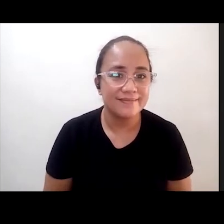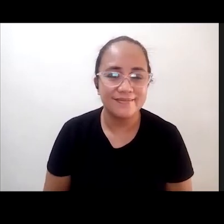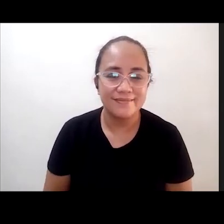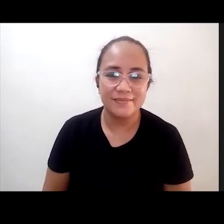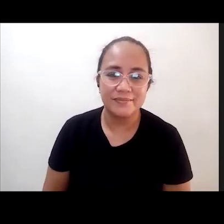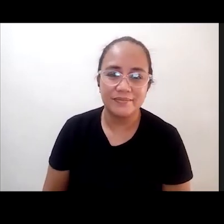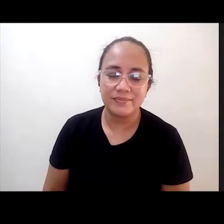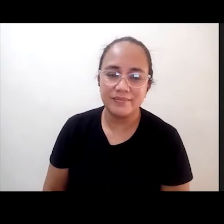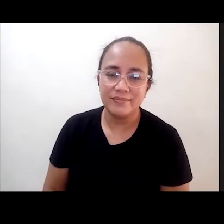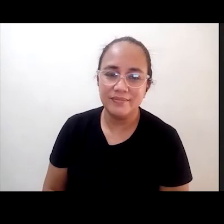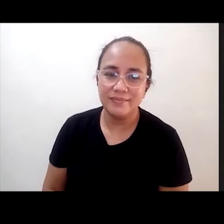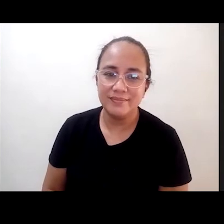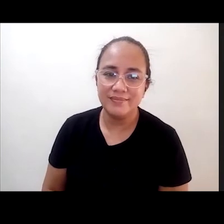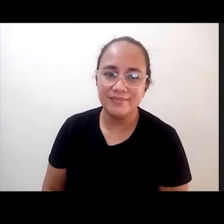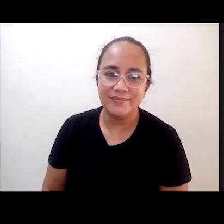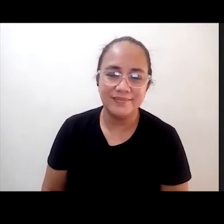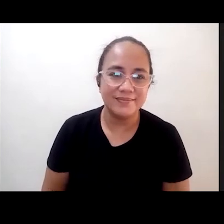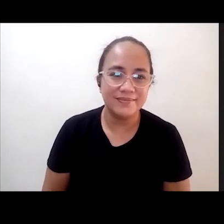Okay.